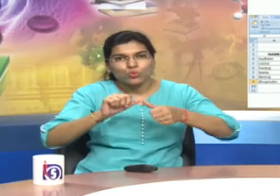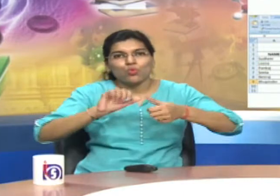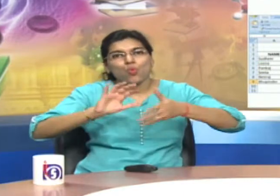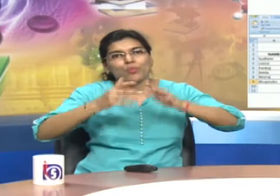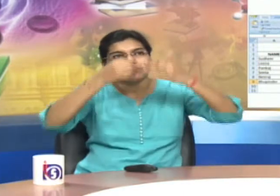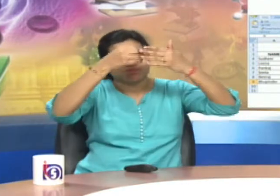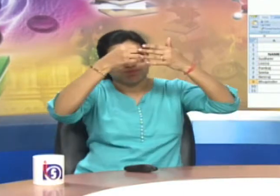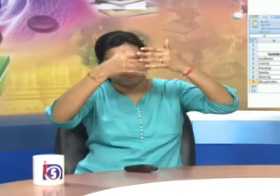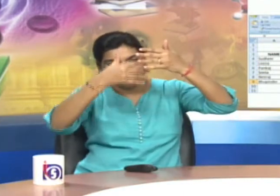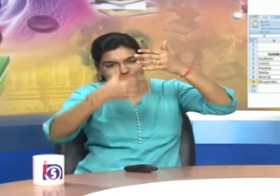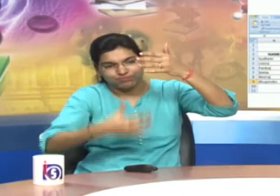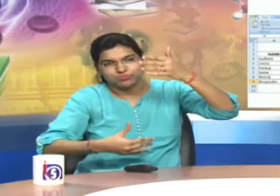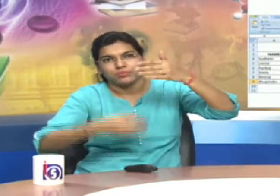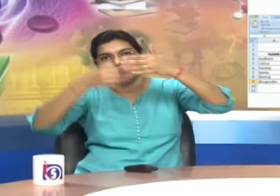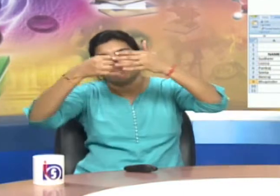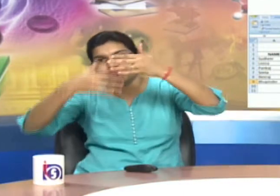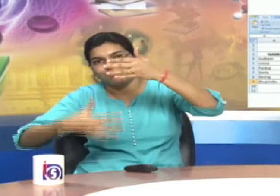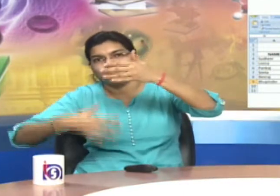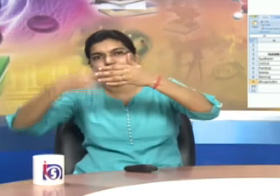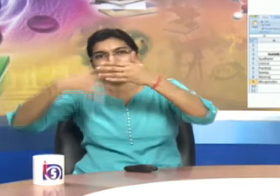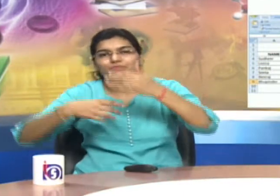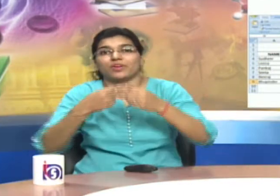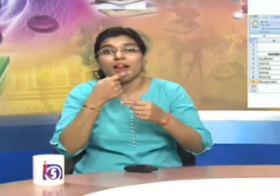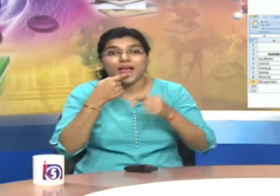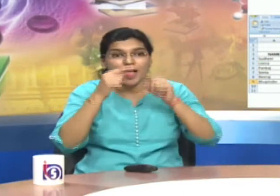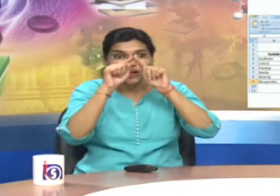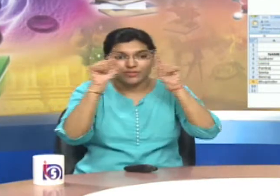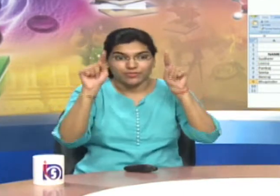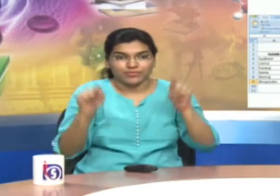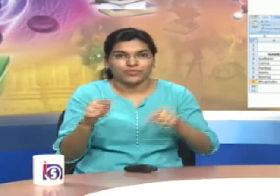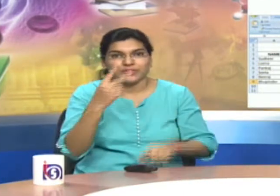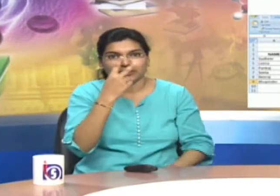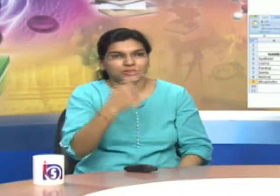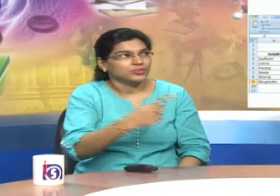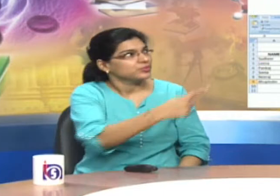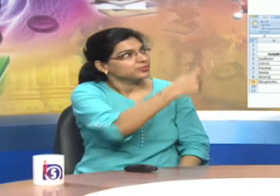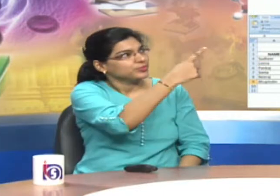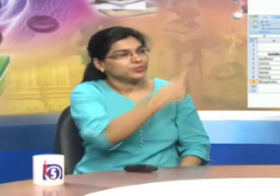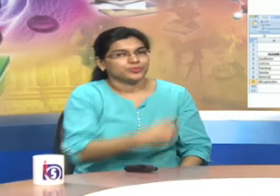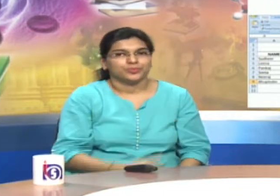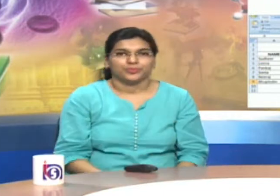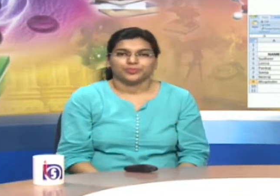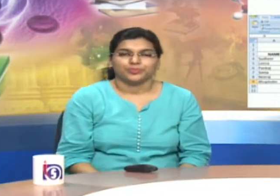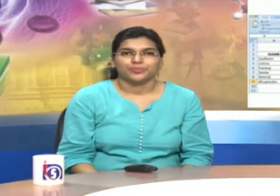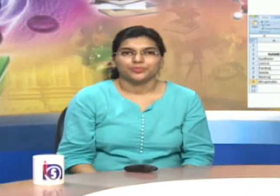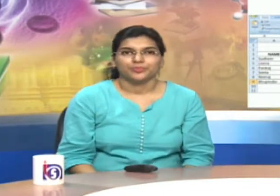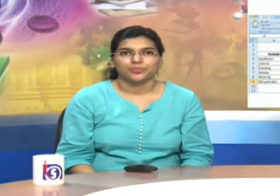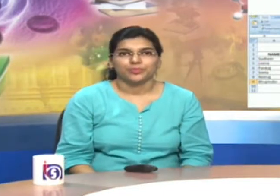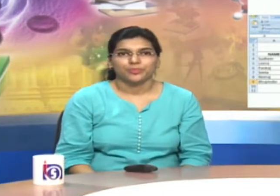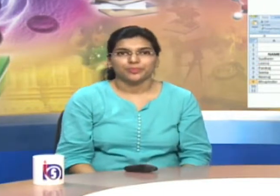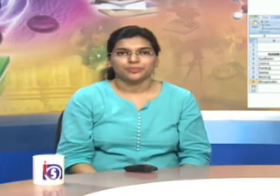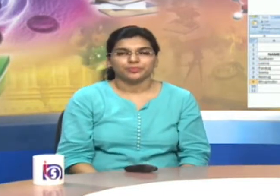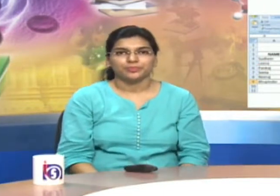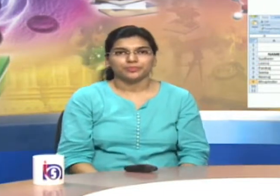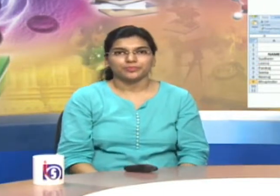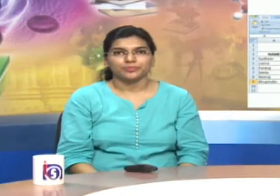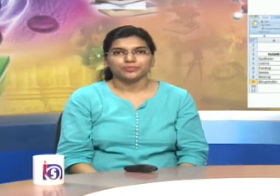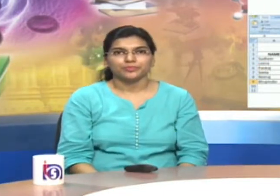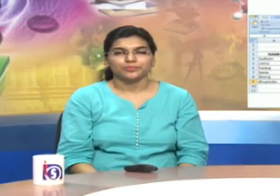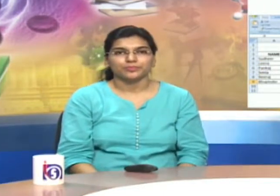selected all these sum if, average, minimum and maximum, and this is under the red border which you can see on the screen.